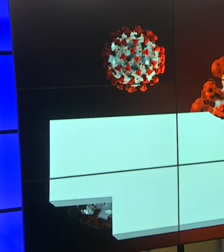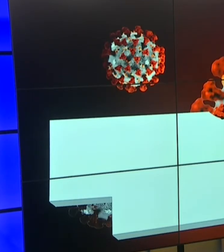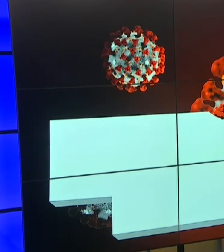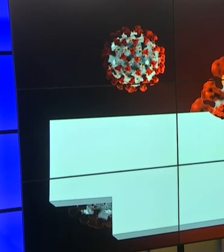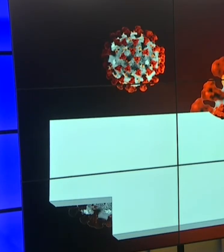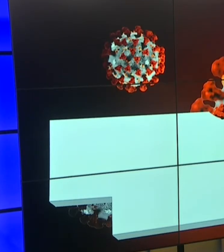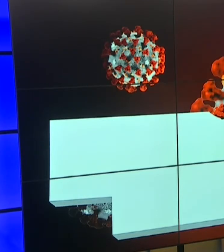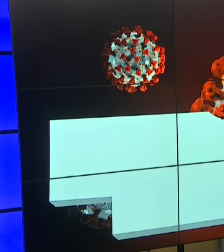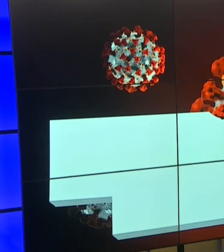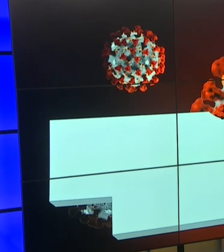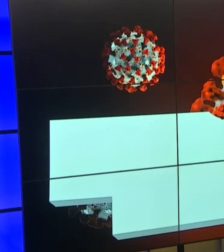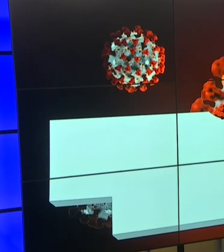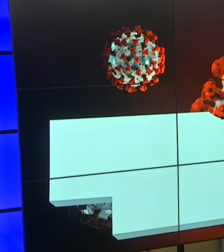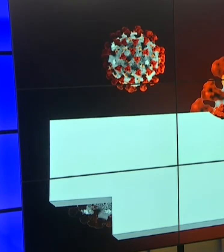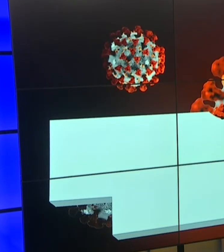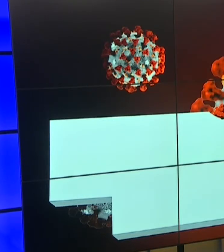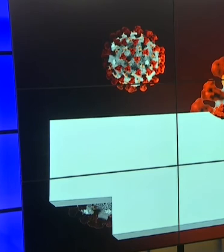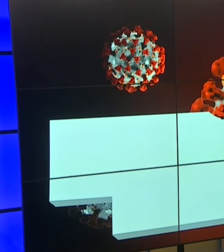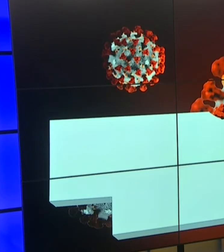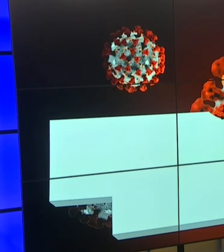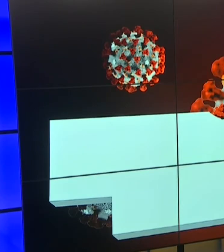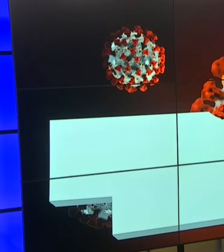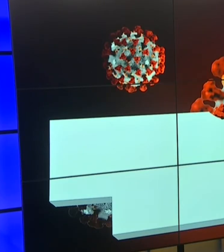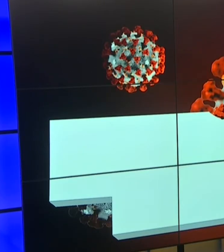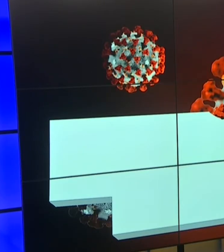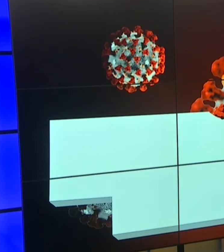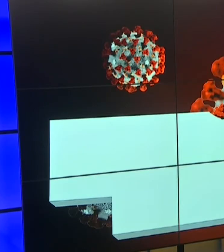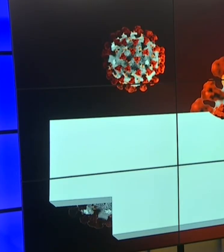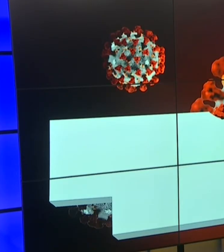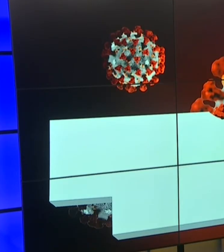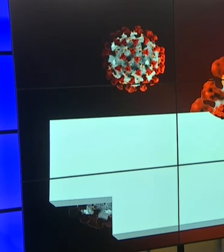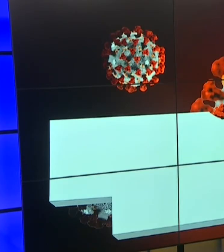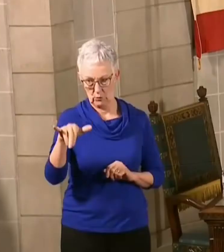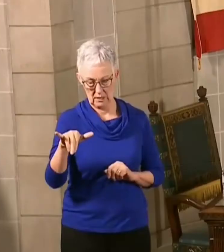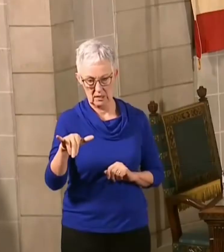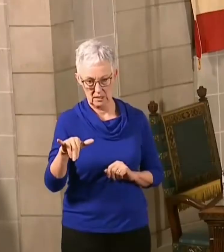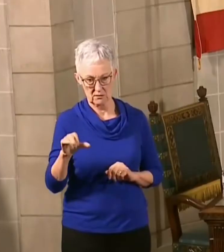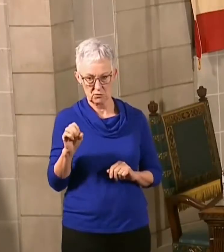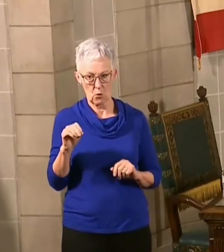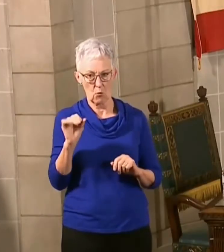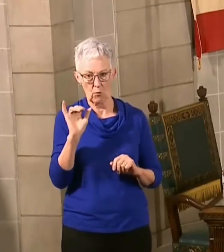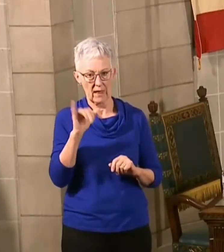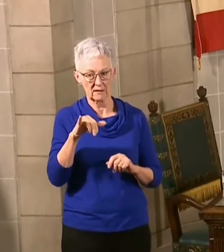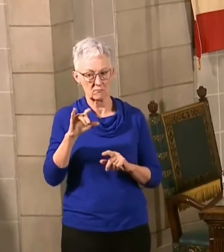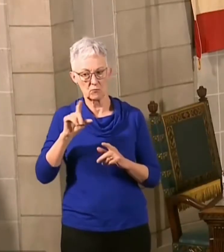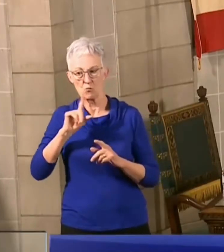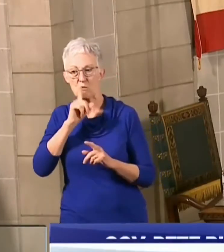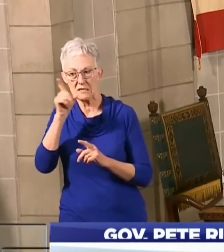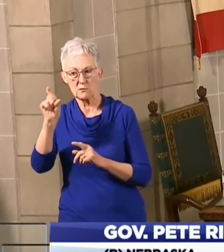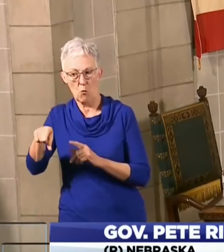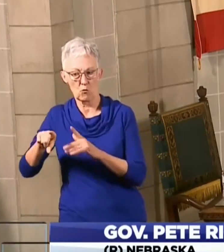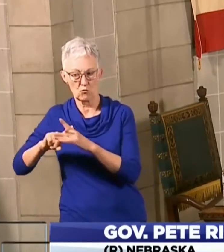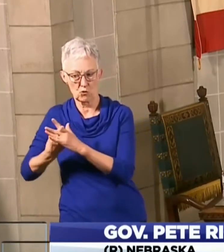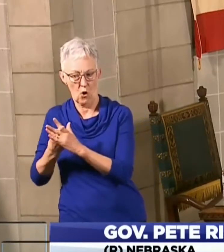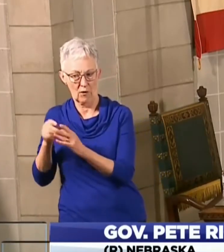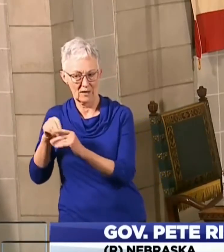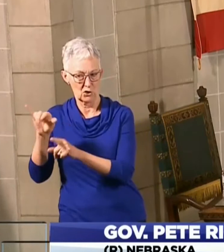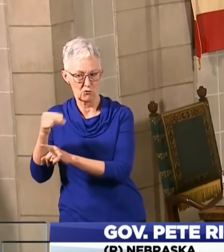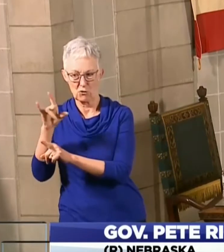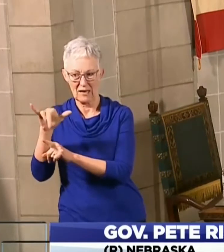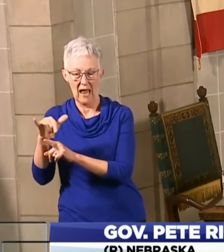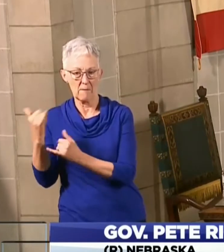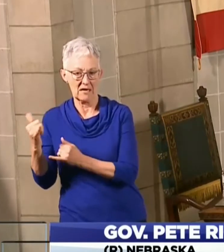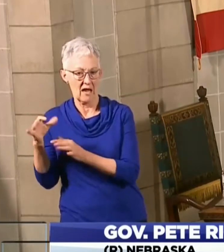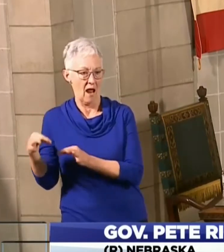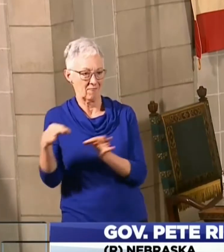executive order to allow the Secretary of State to do online notaries. It's going to be important for realtors, people who have